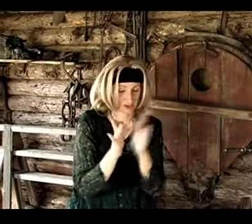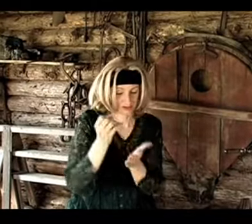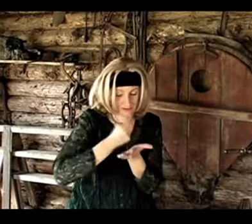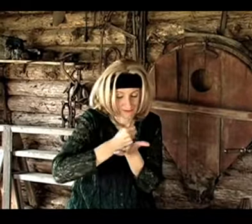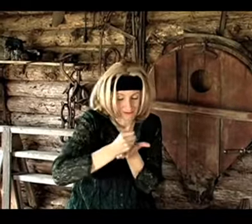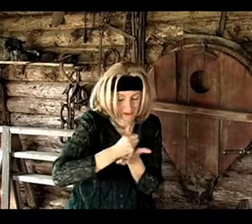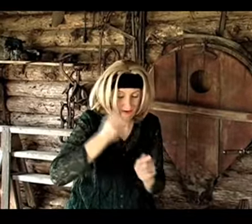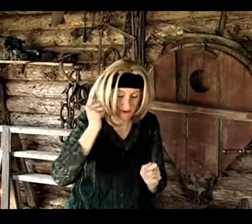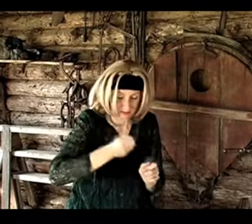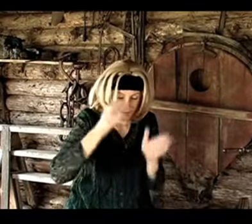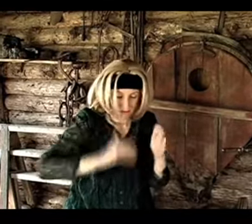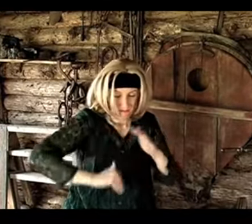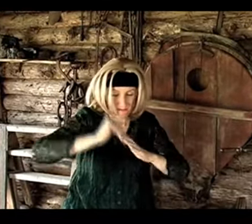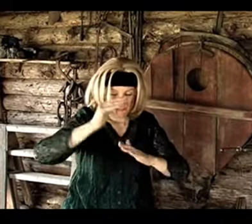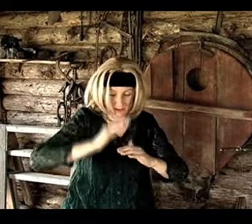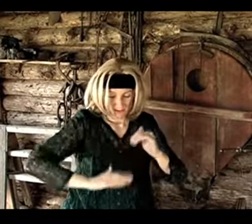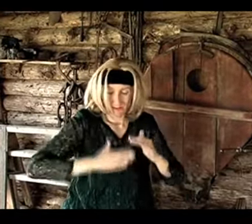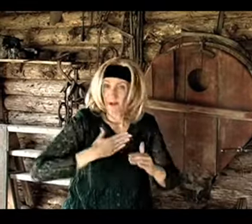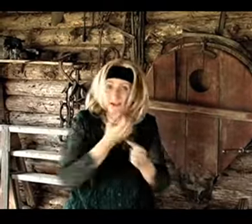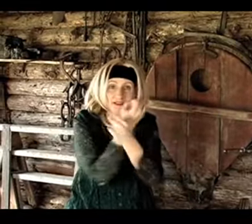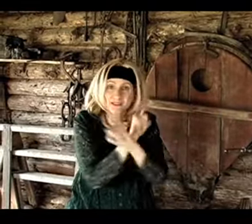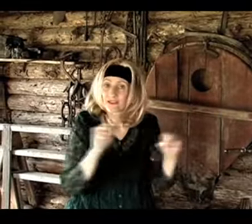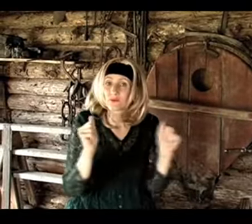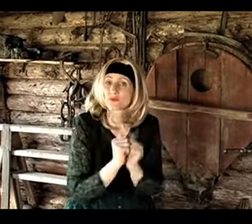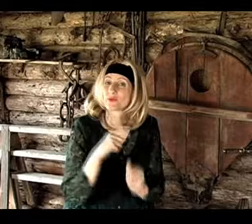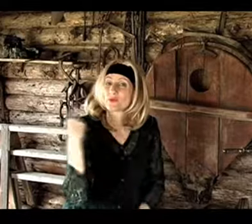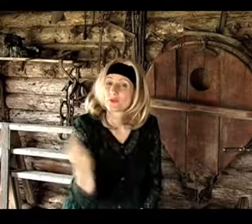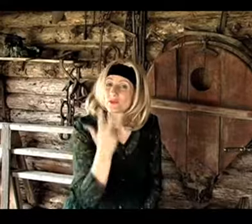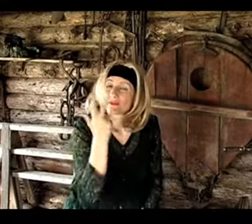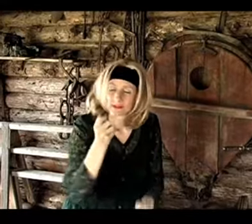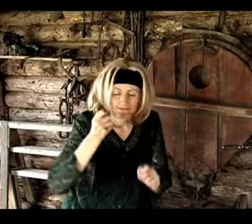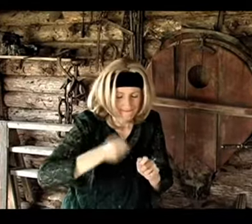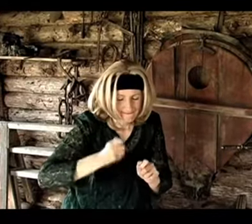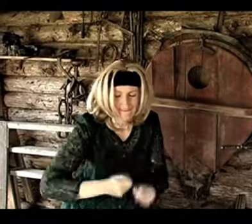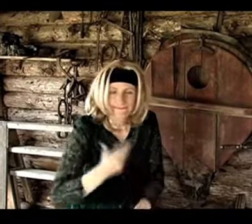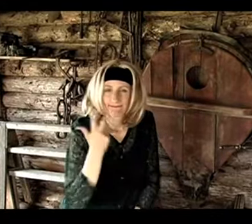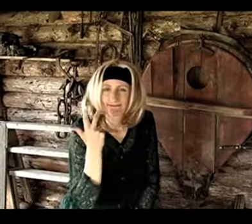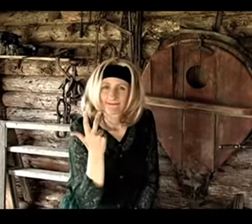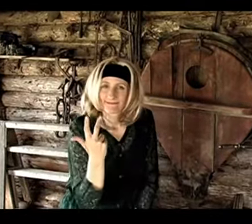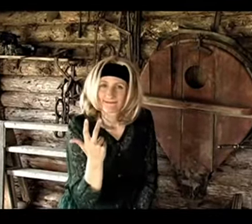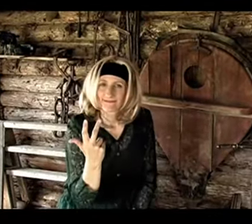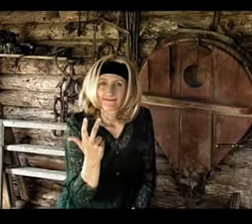carpenter built my salvation with just three nails.